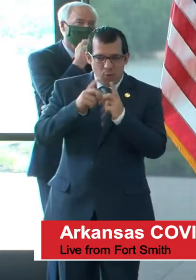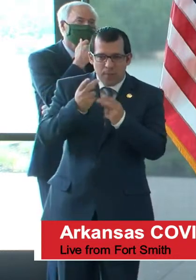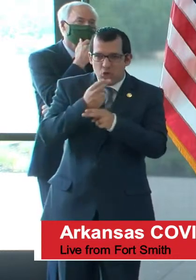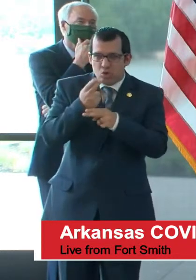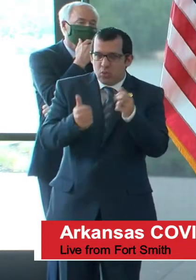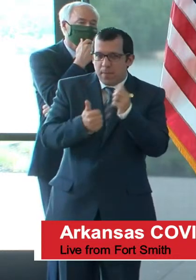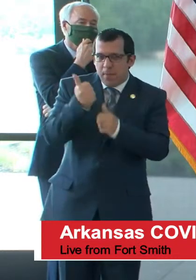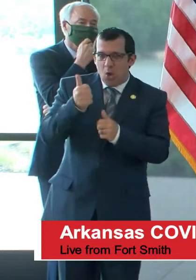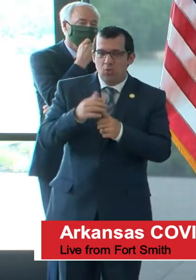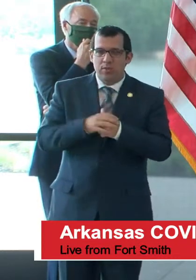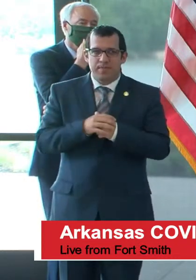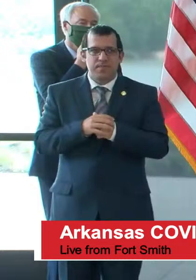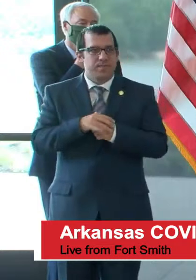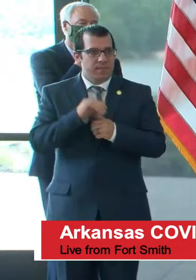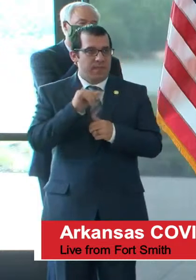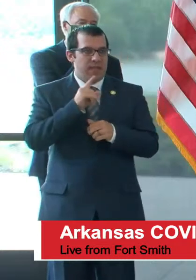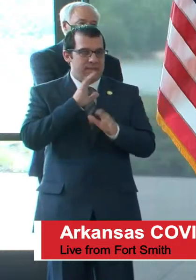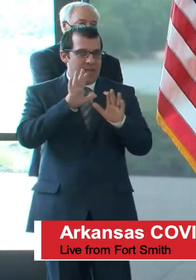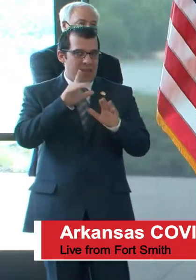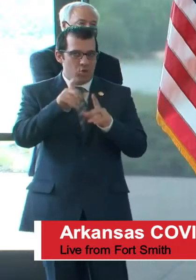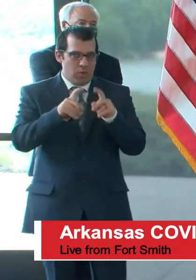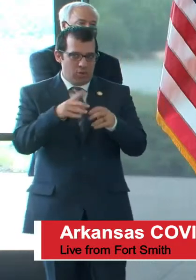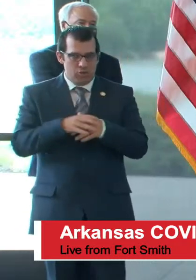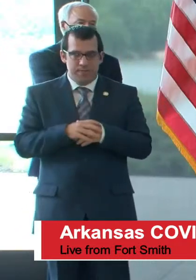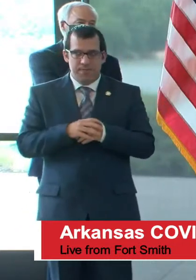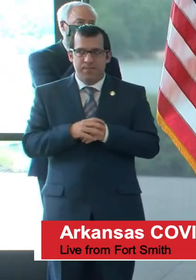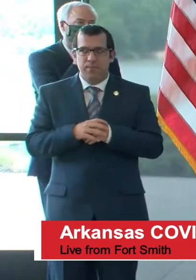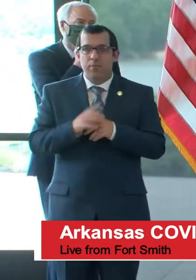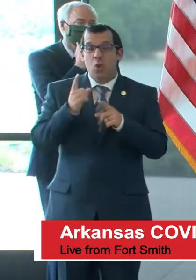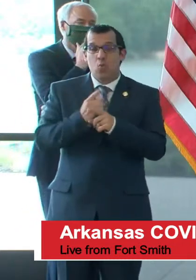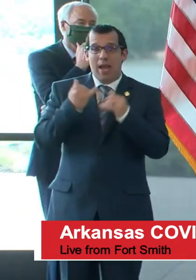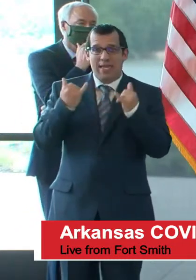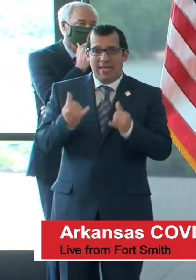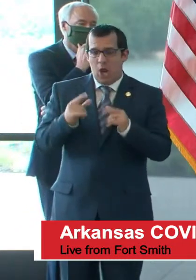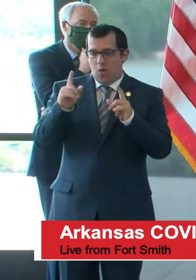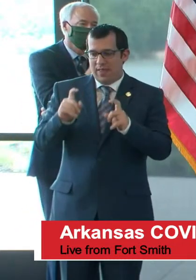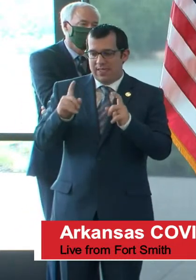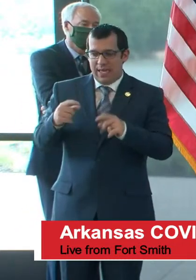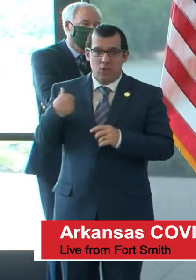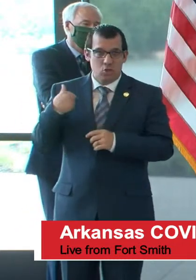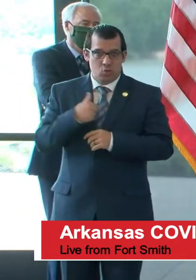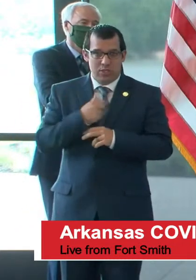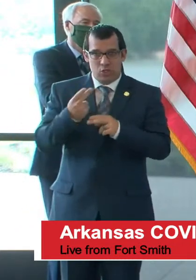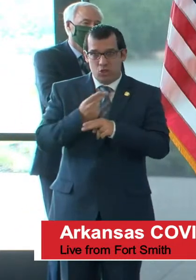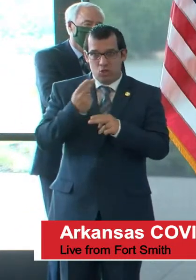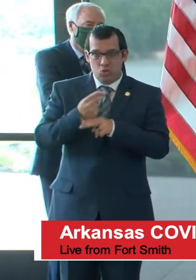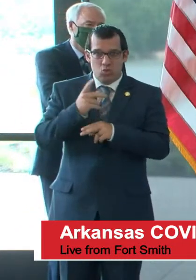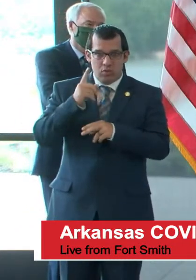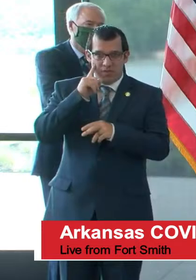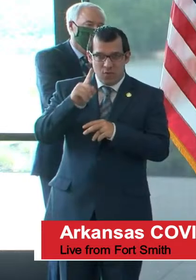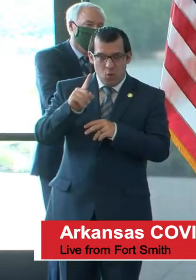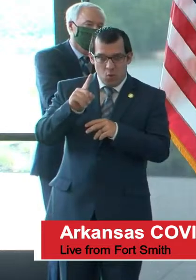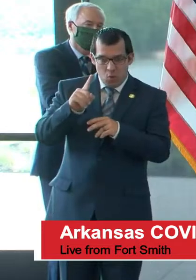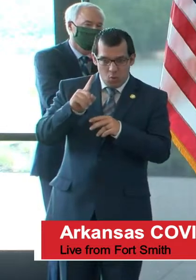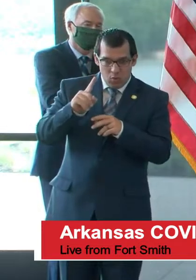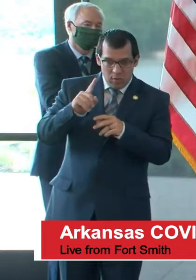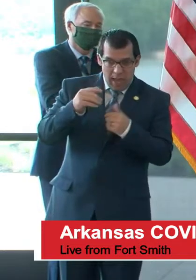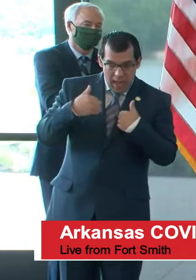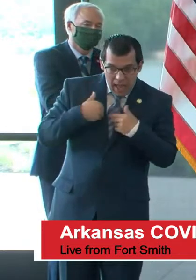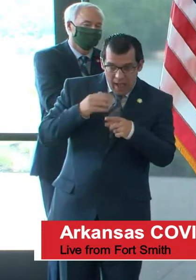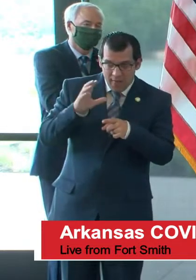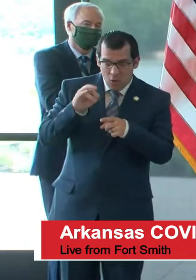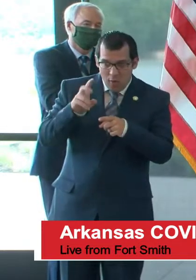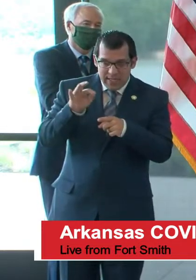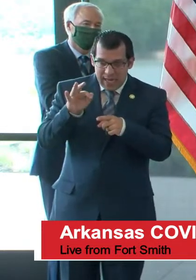be the most effective? Sure, that's an excellent question. So right now, the test that we use to diagnose